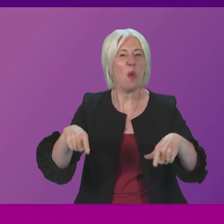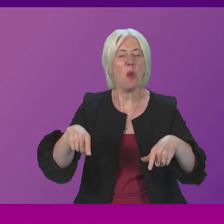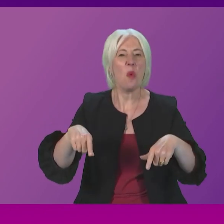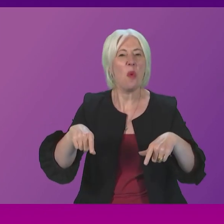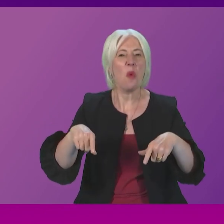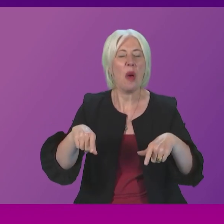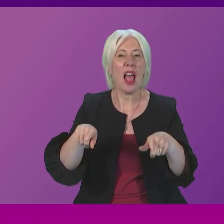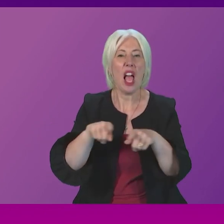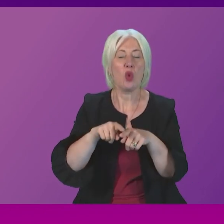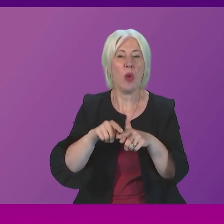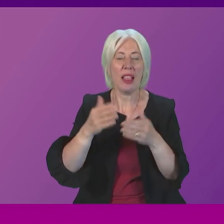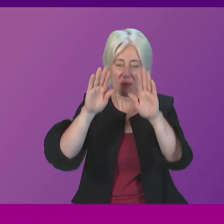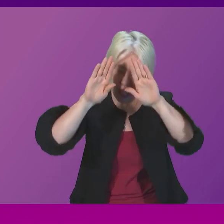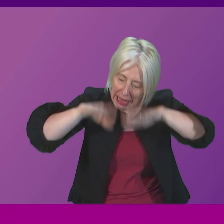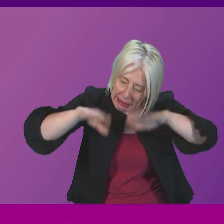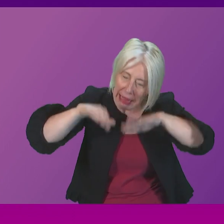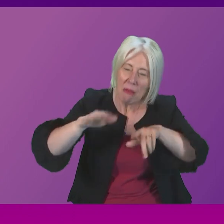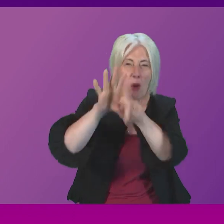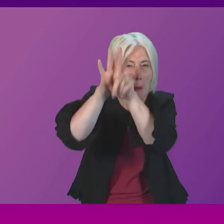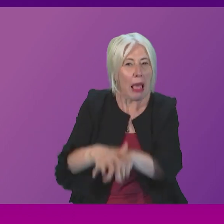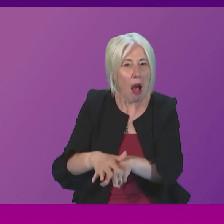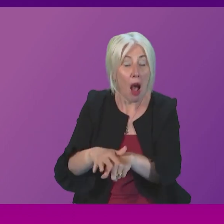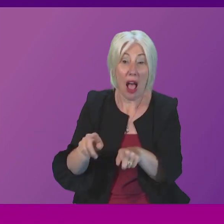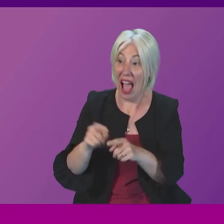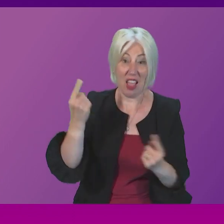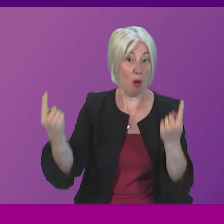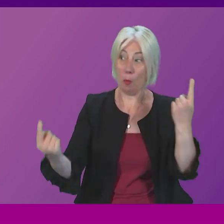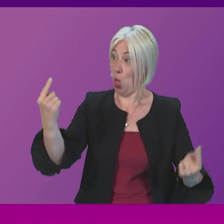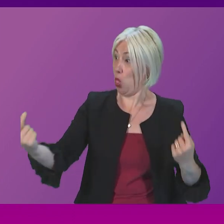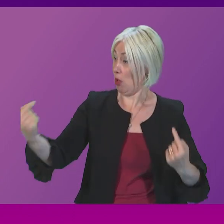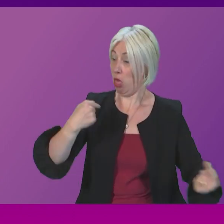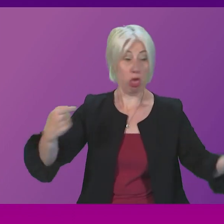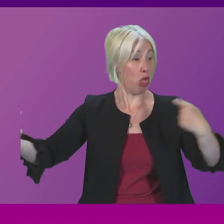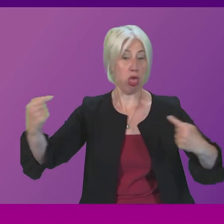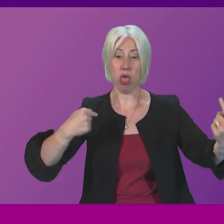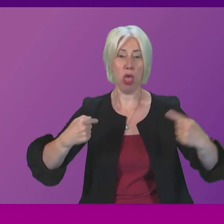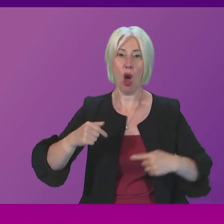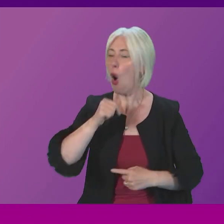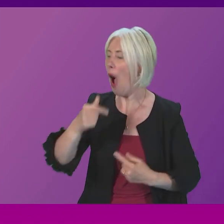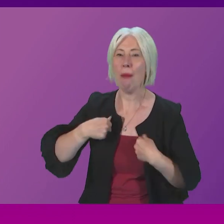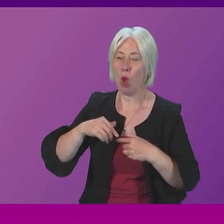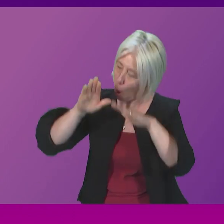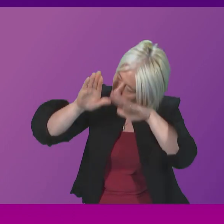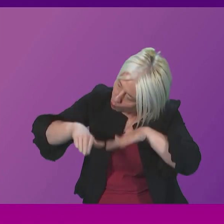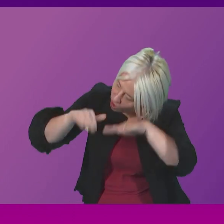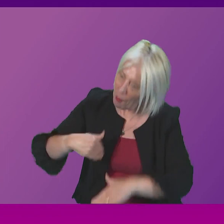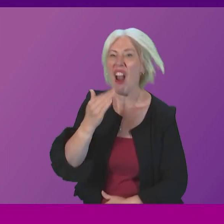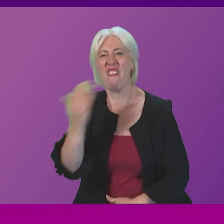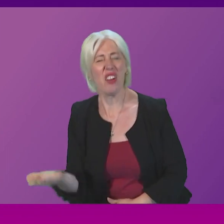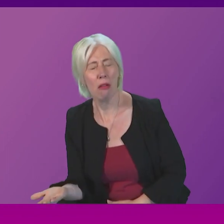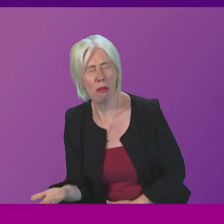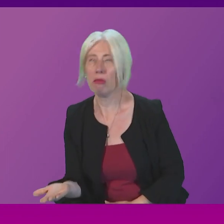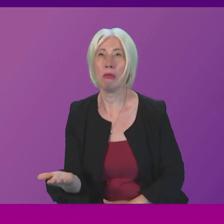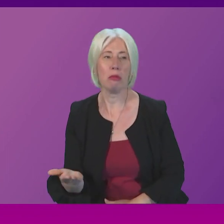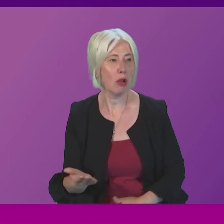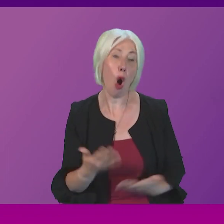and Islamophobia. And ironically, I get it from both sides, because I also get the bit about that I'm not Muslim enough.